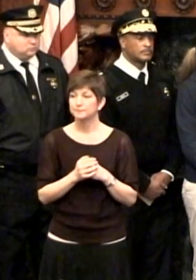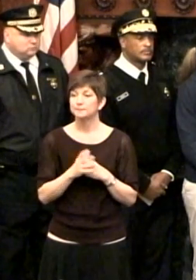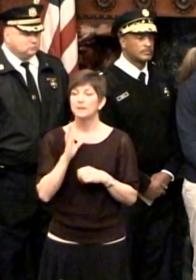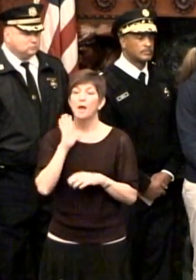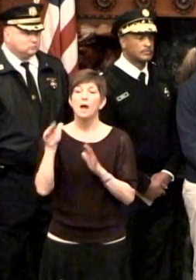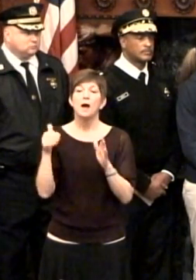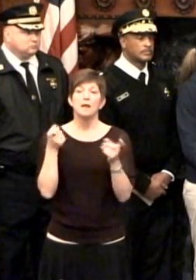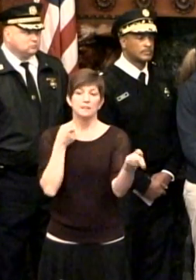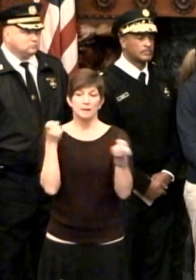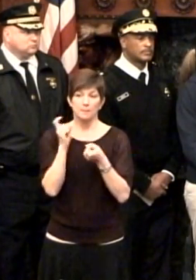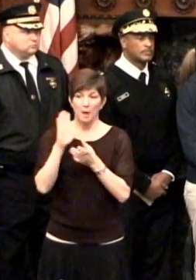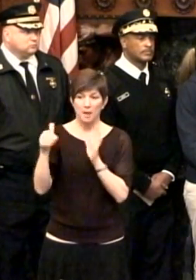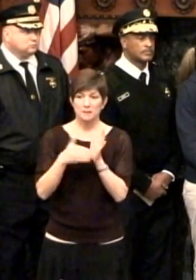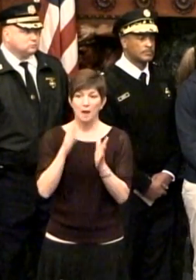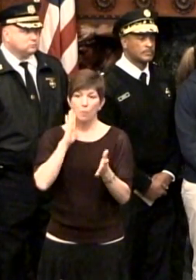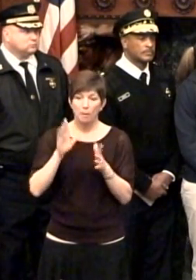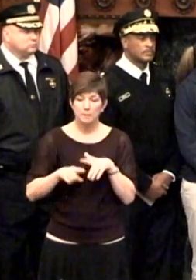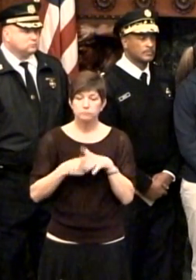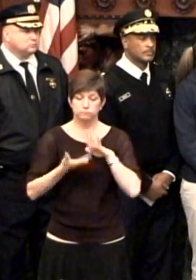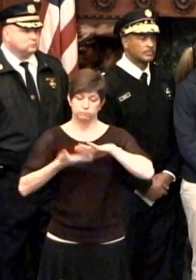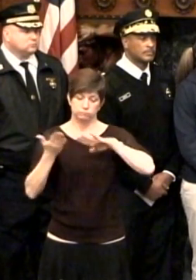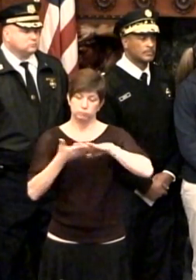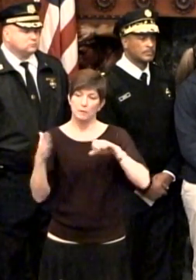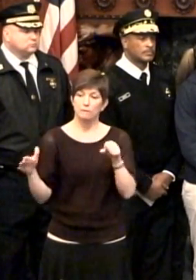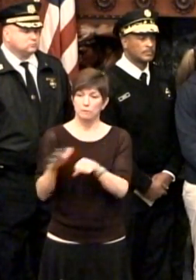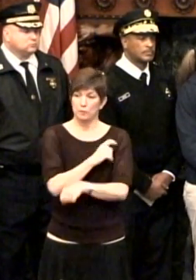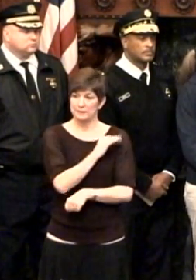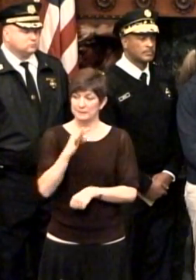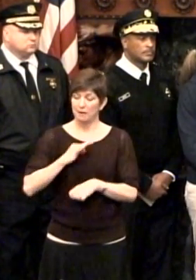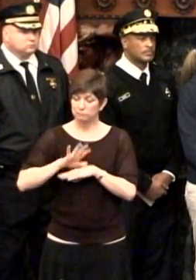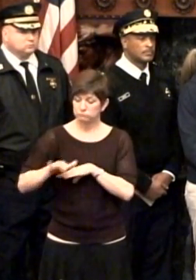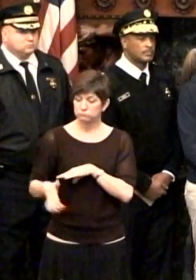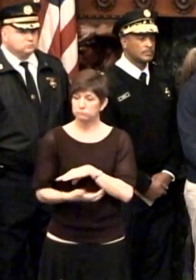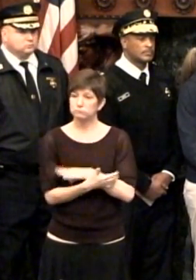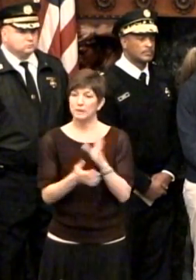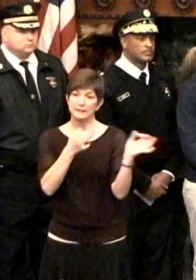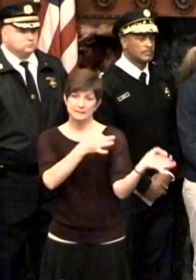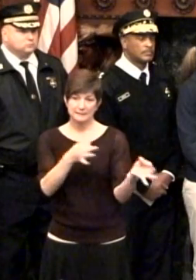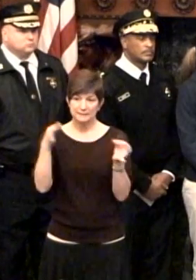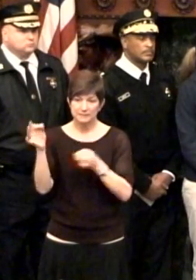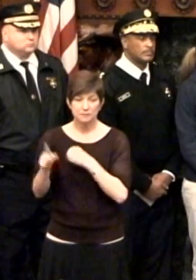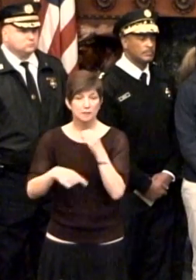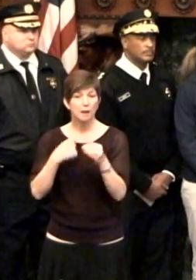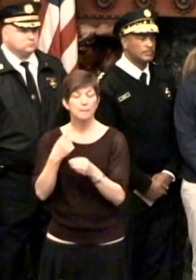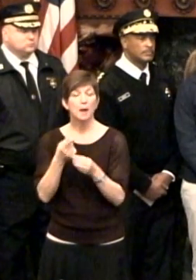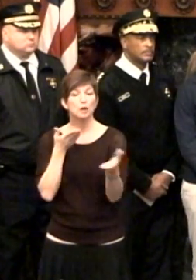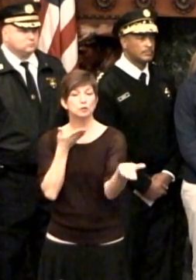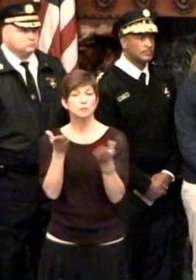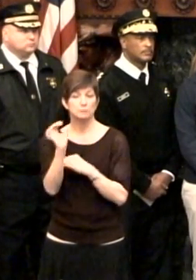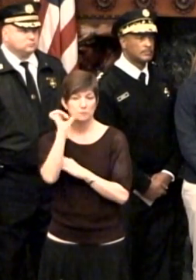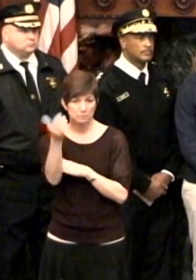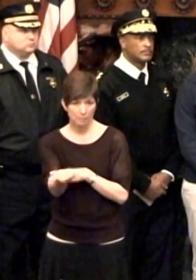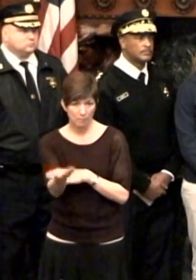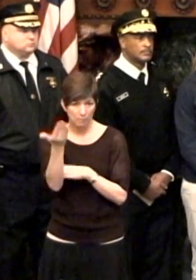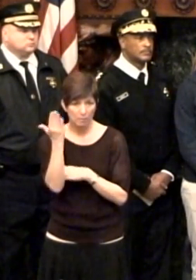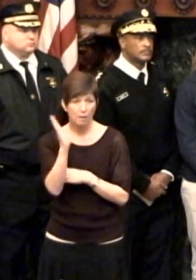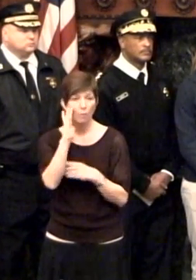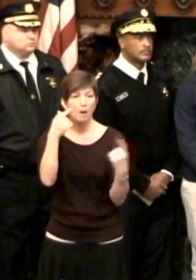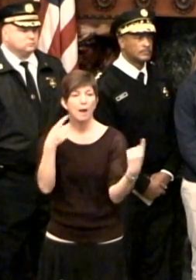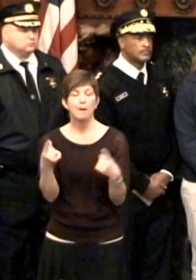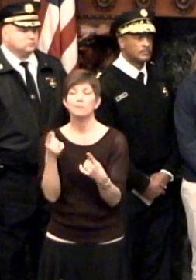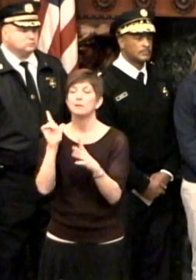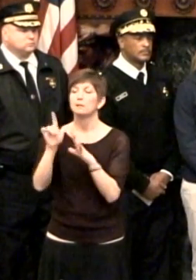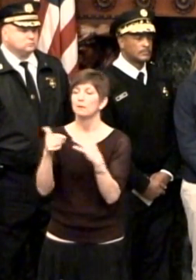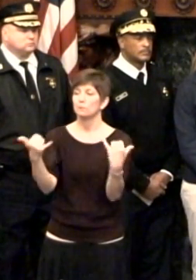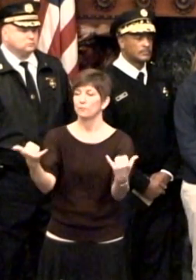center will be activated and fully staffed this evening, and decisions regarding service tomorrow will be made later on